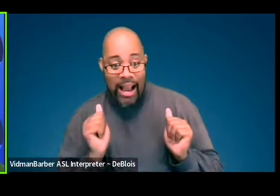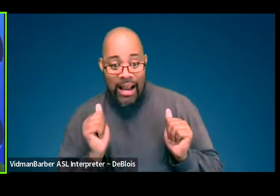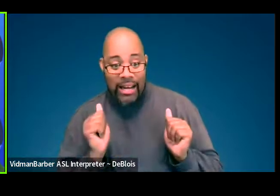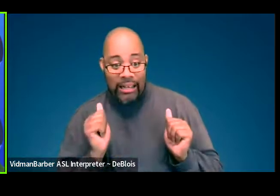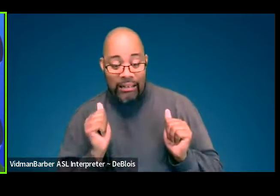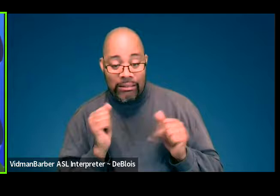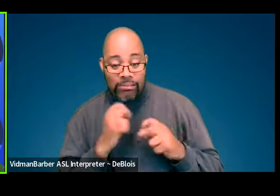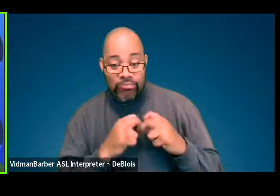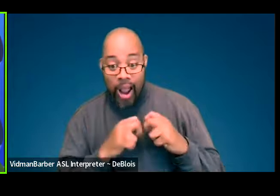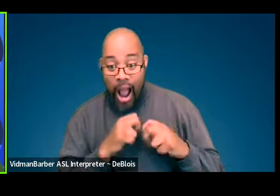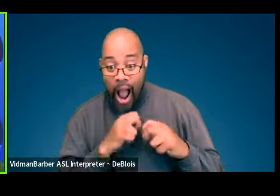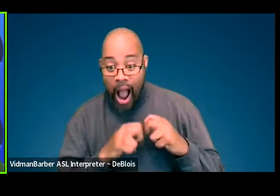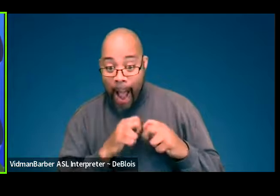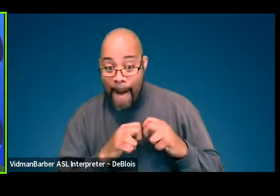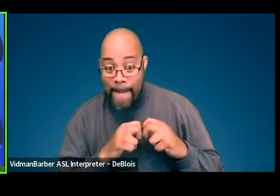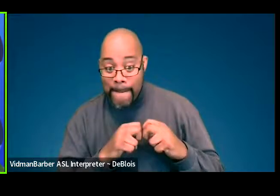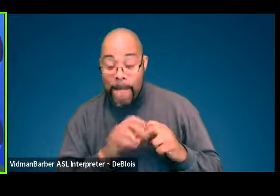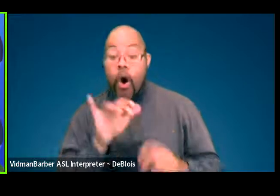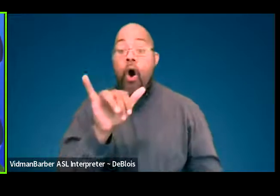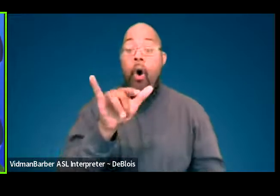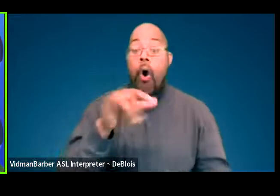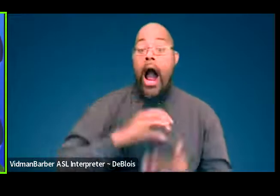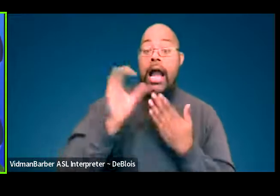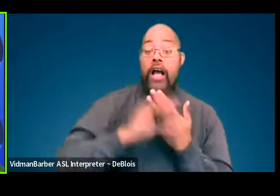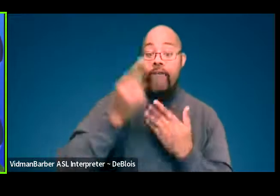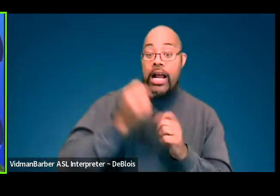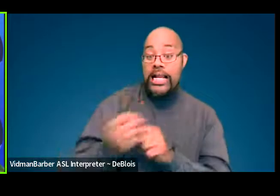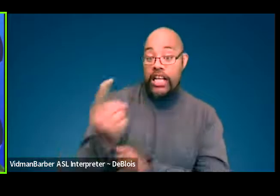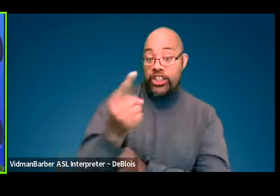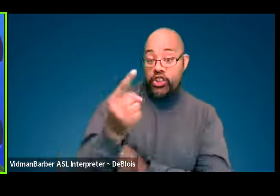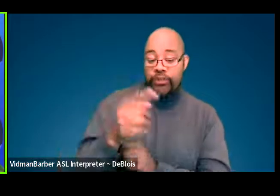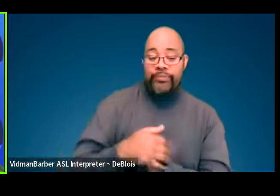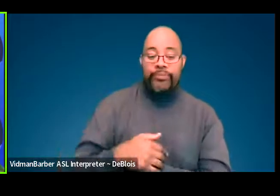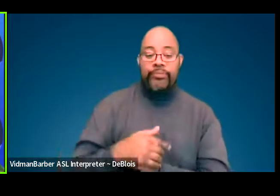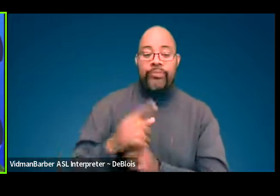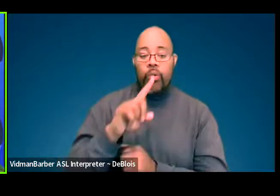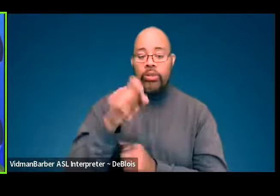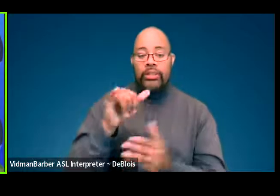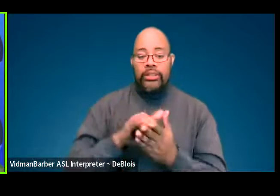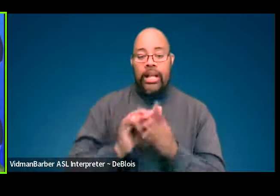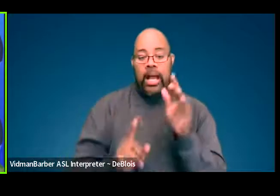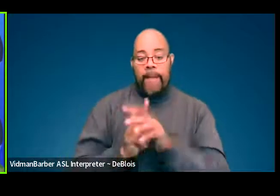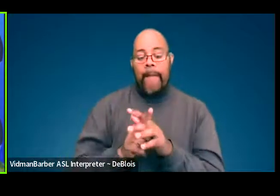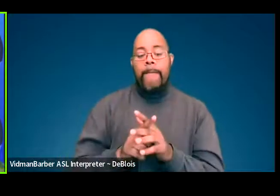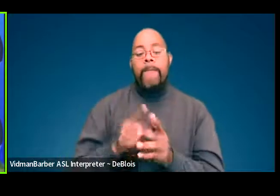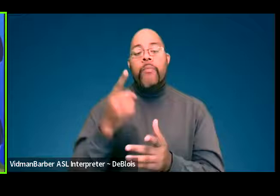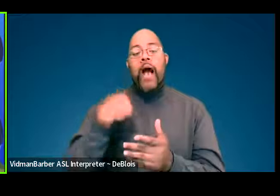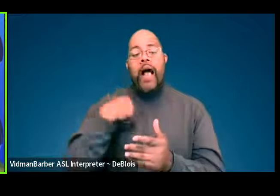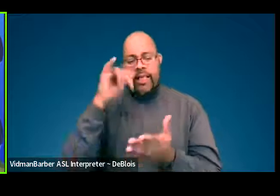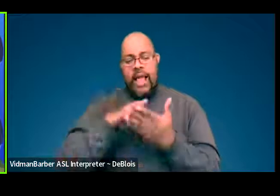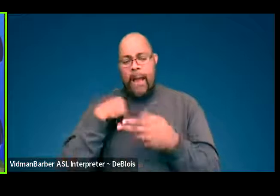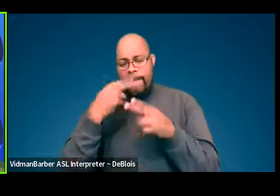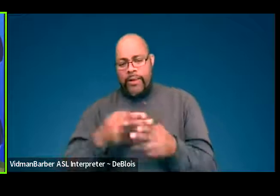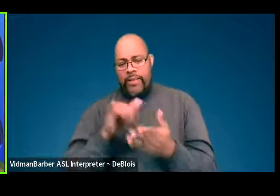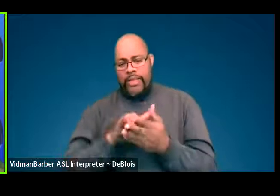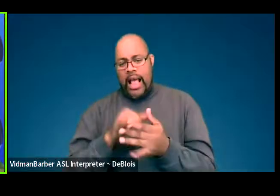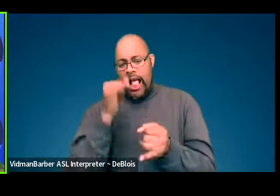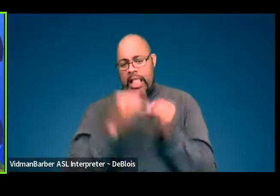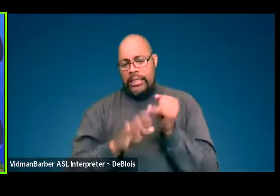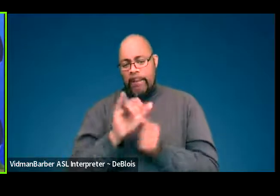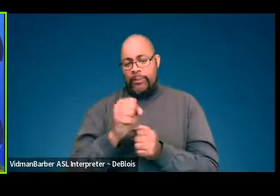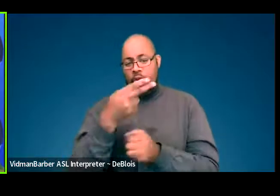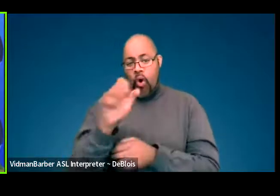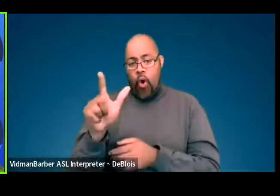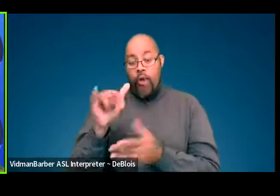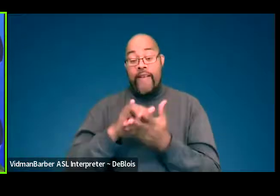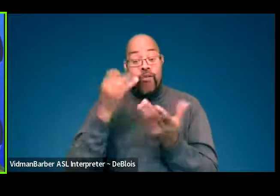any problems. Oh, the calendar for next year. This question has come up. So I think I mentioned at the last BIMS Hall